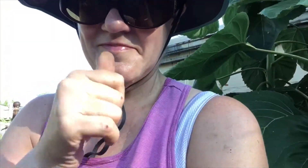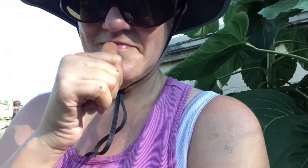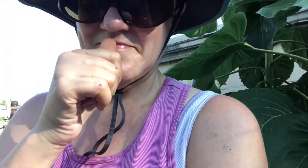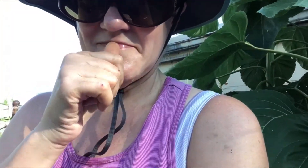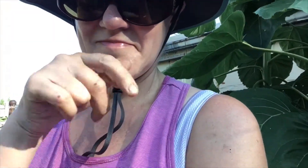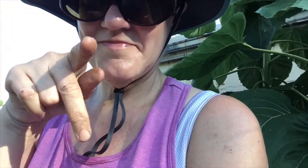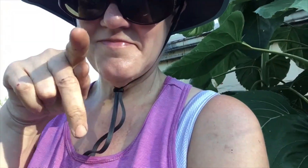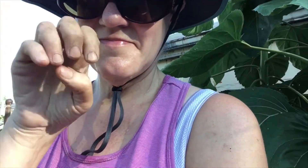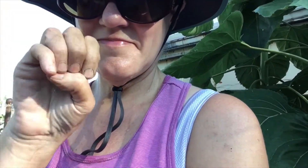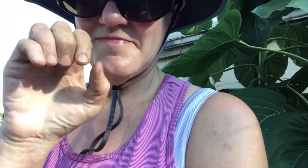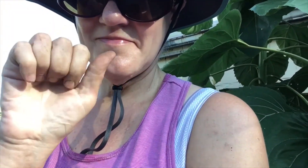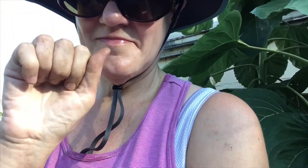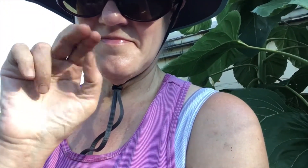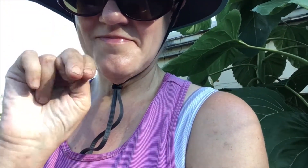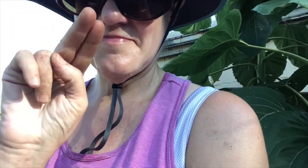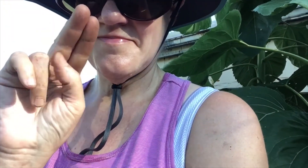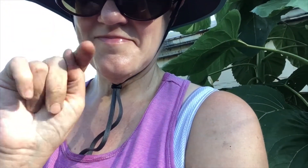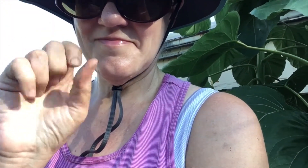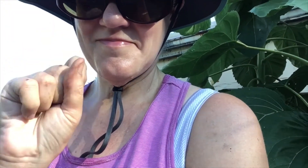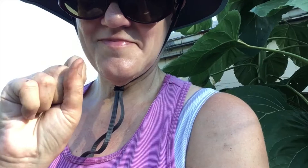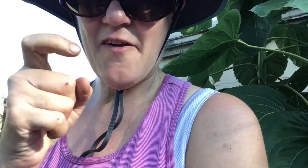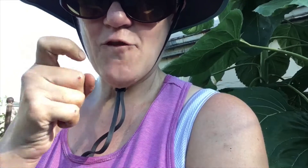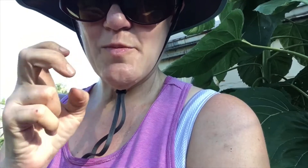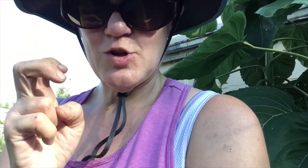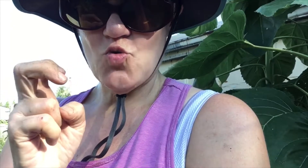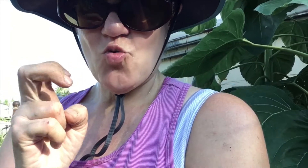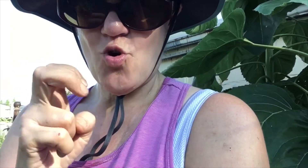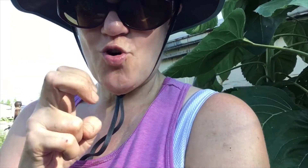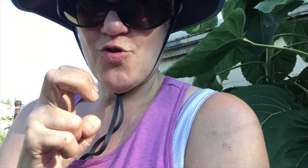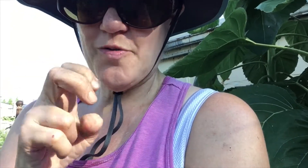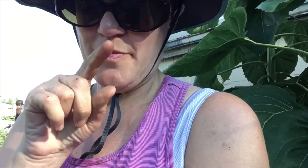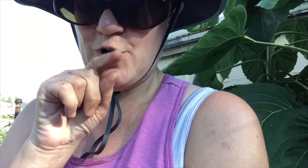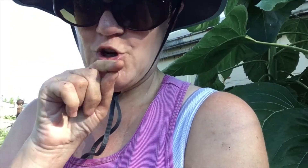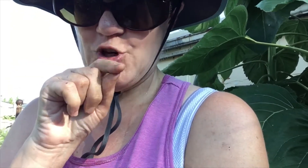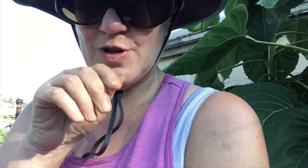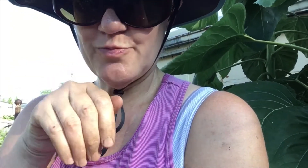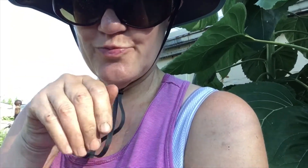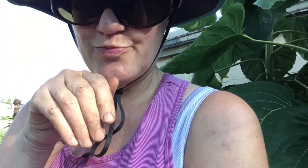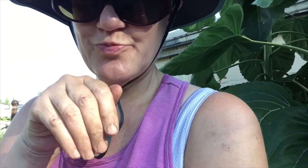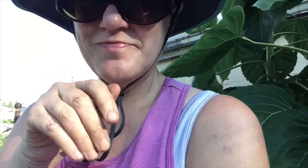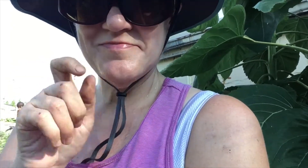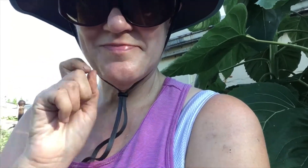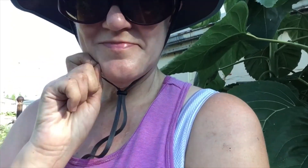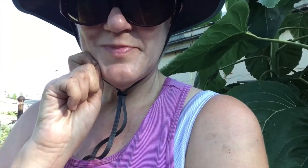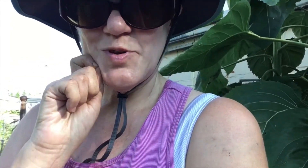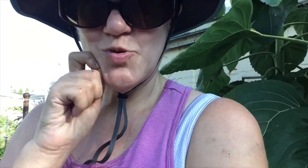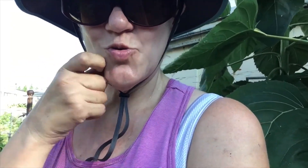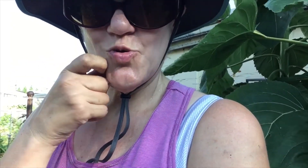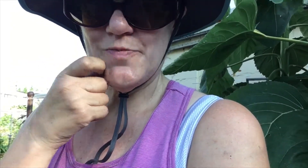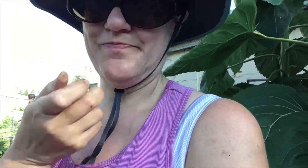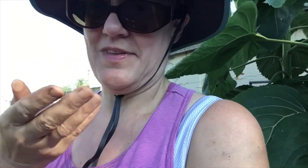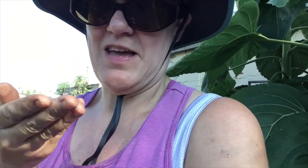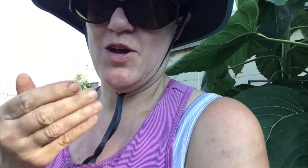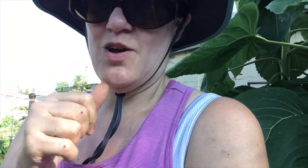Those are volunteer peanuts that the squirrels and the birds have planted. They're not going to have enough time here to really develop